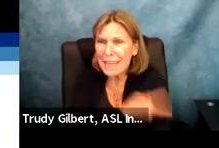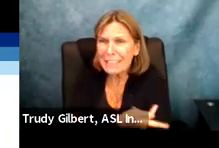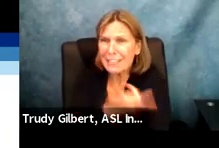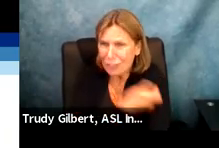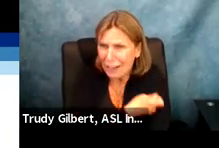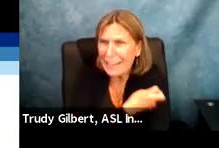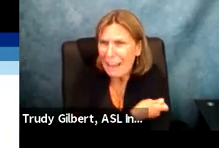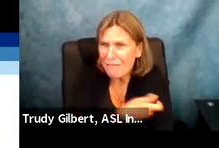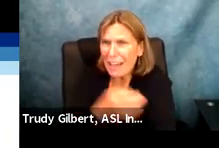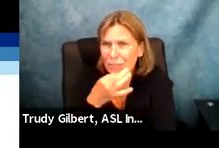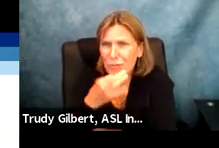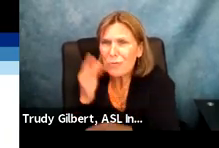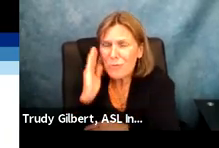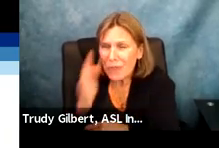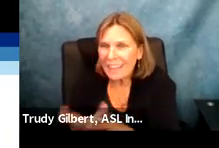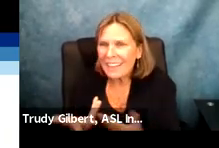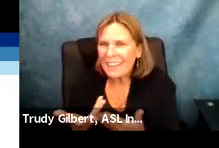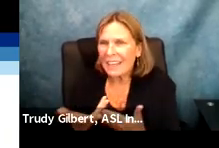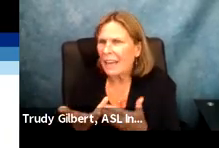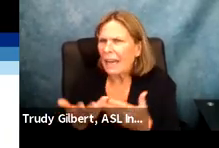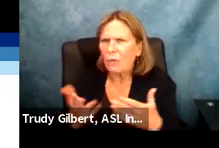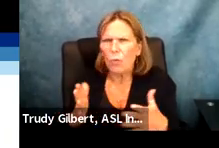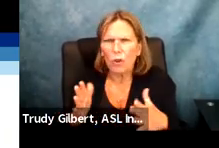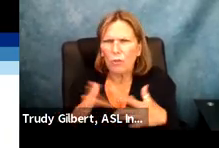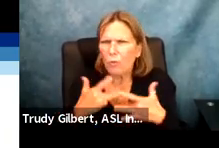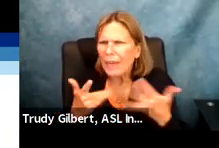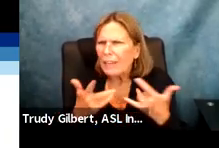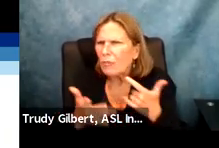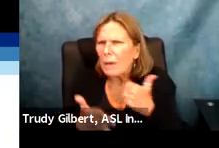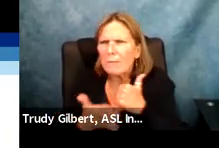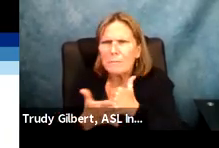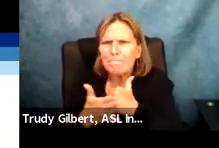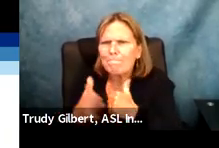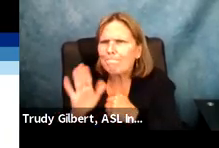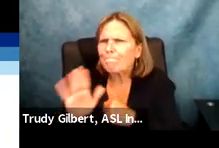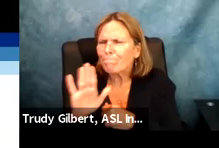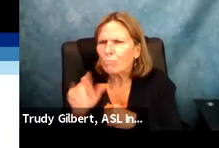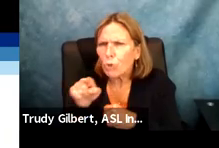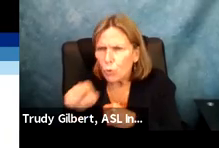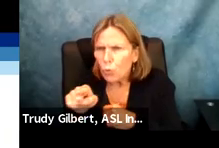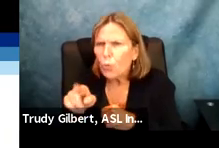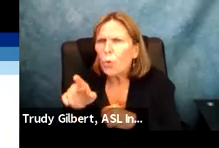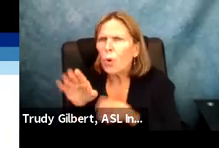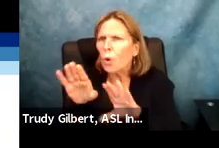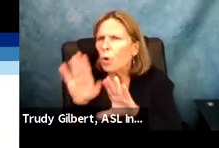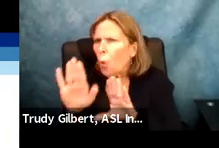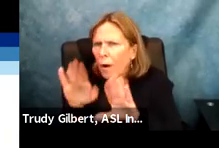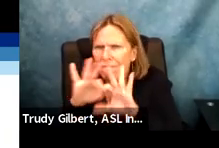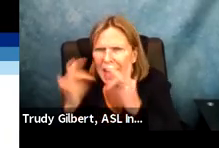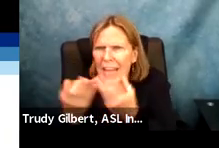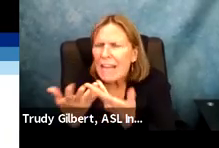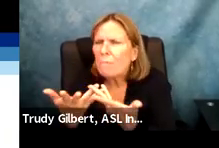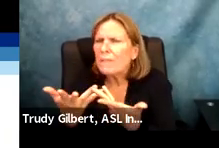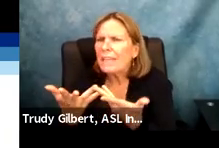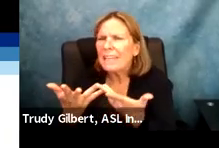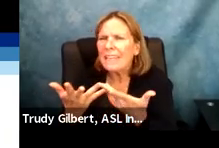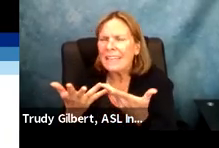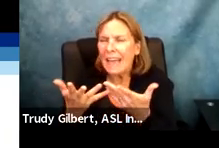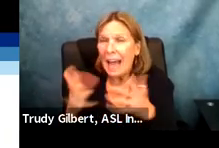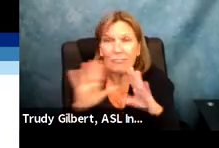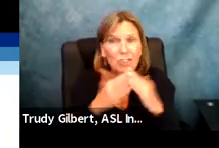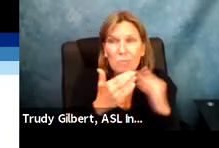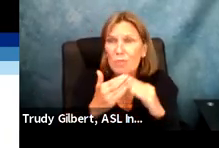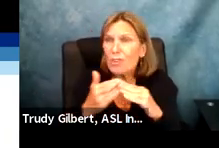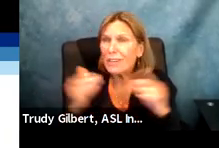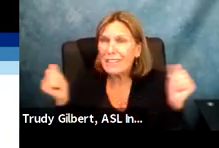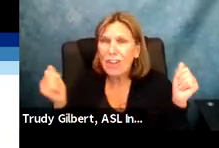to walk you and your family through this process and work towards getting our communities healthy and